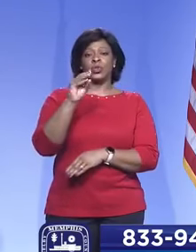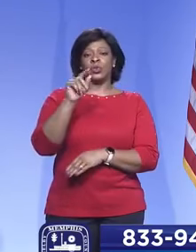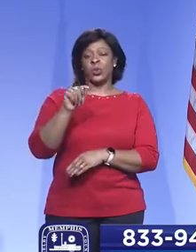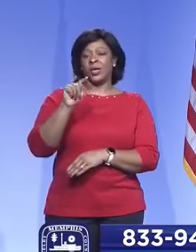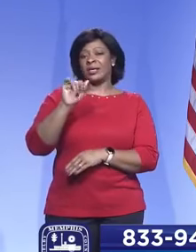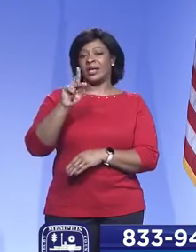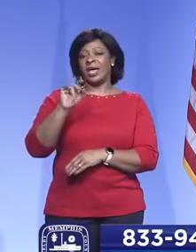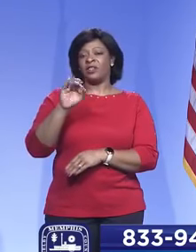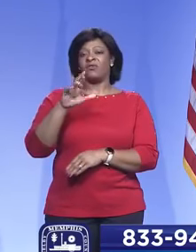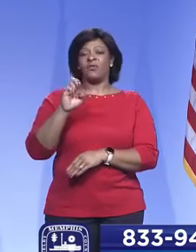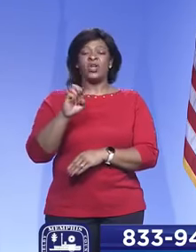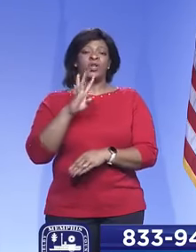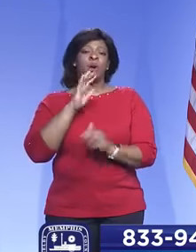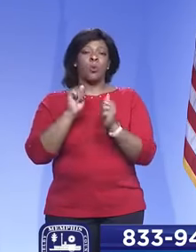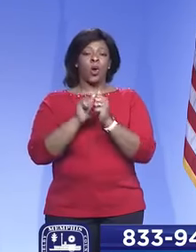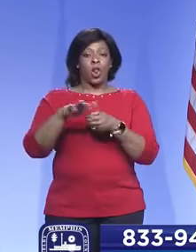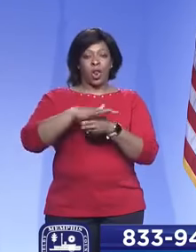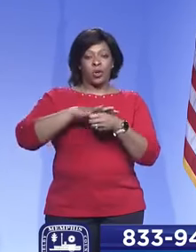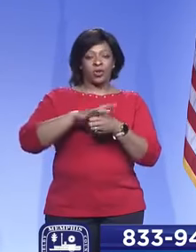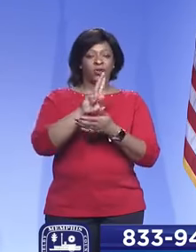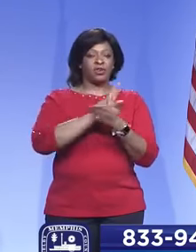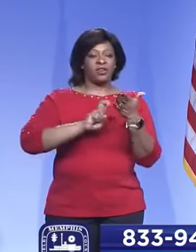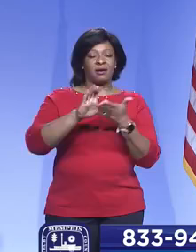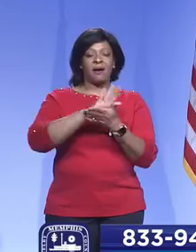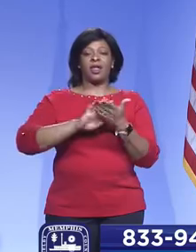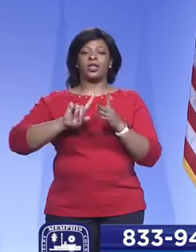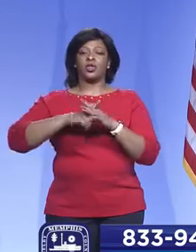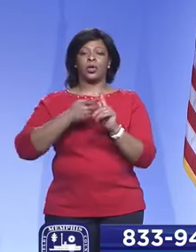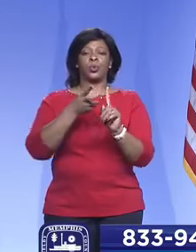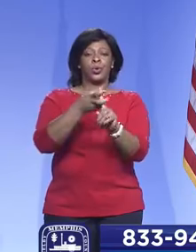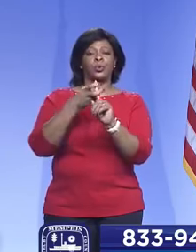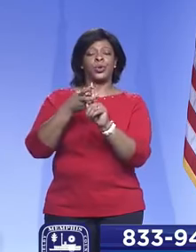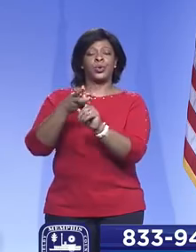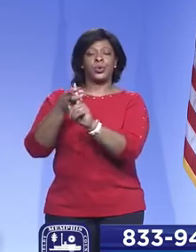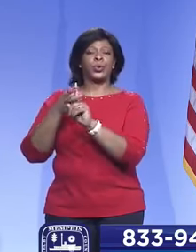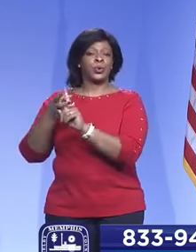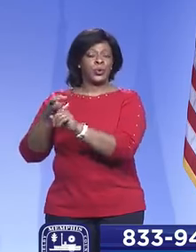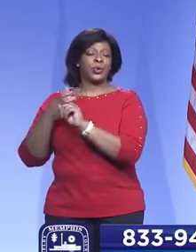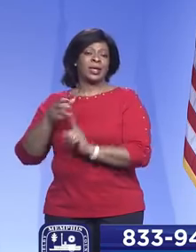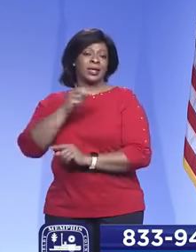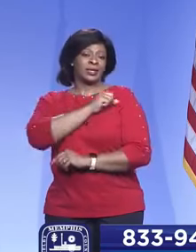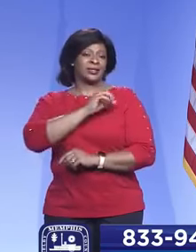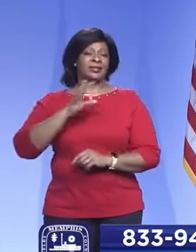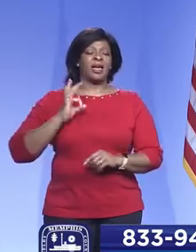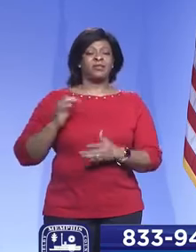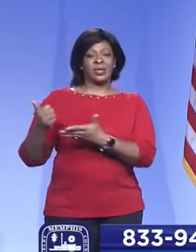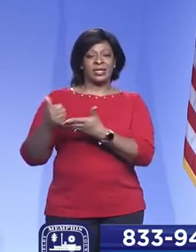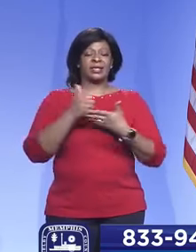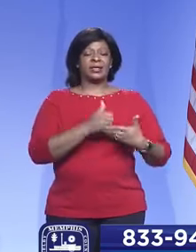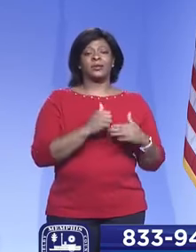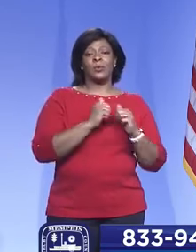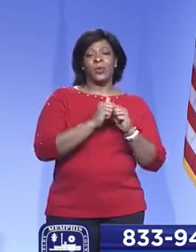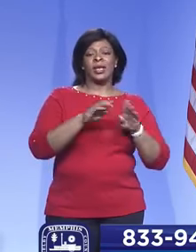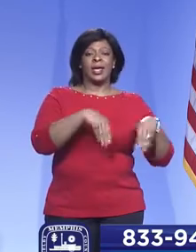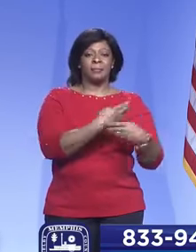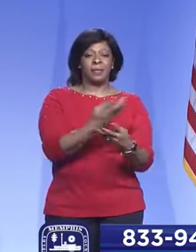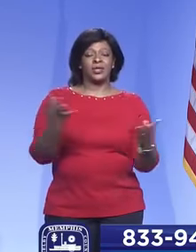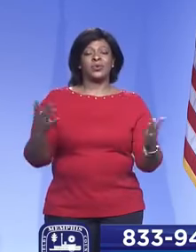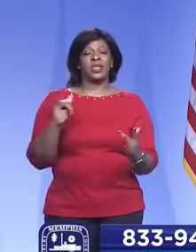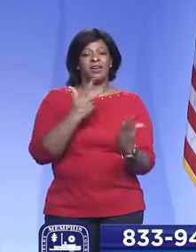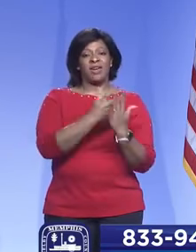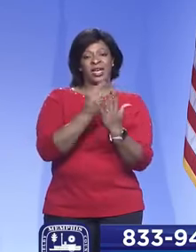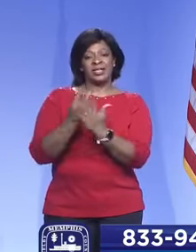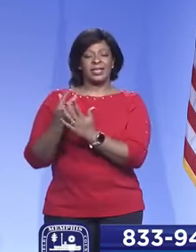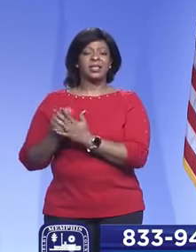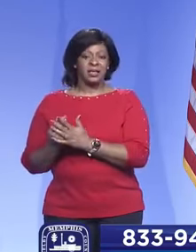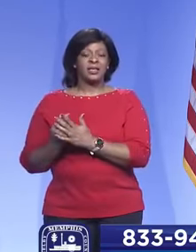local universities and colleges to begin to recruit staff to assist us with administering vaccine.